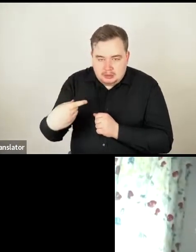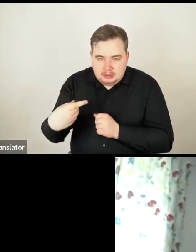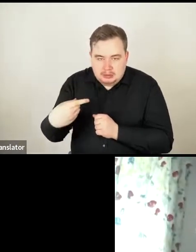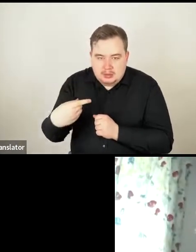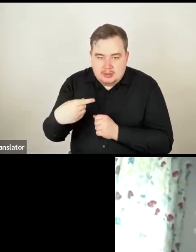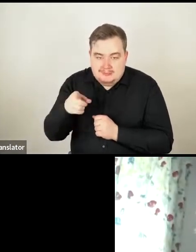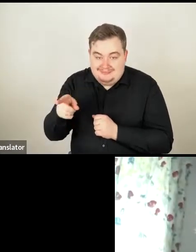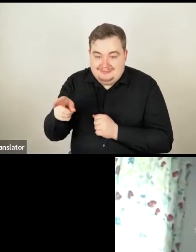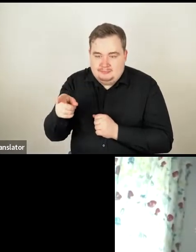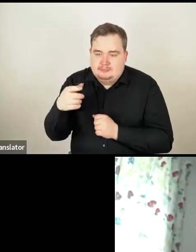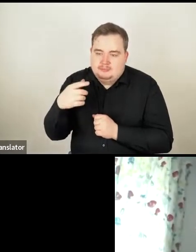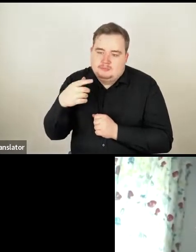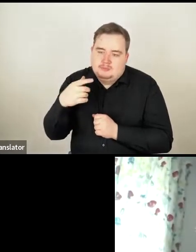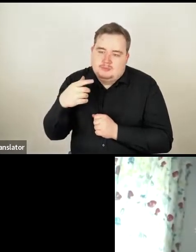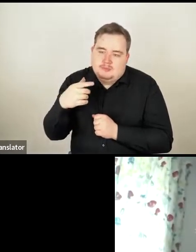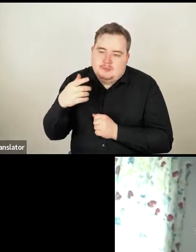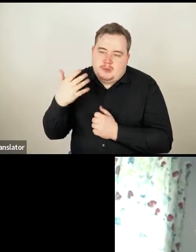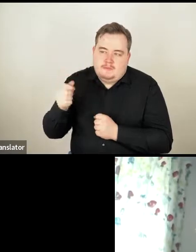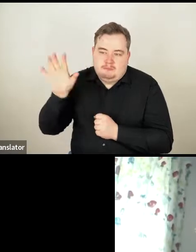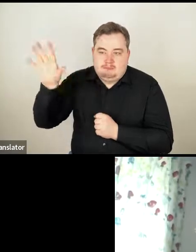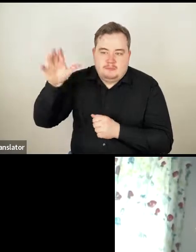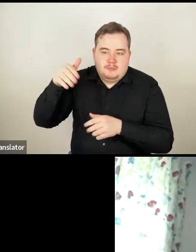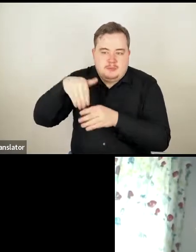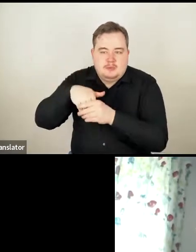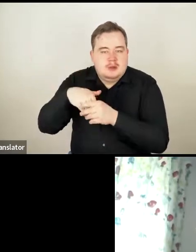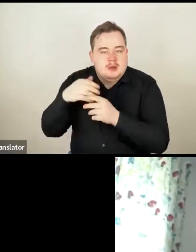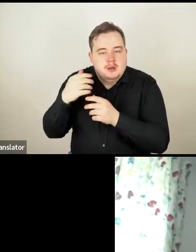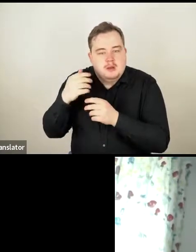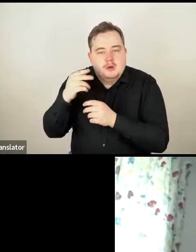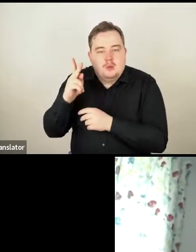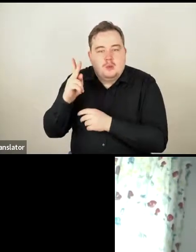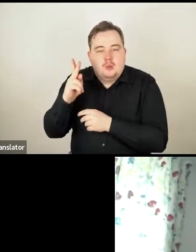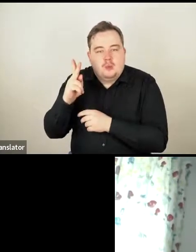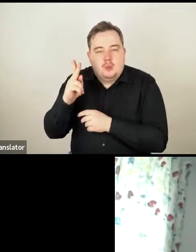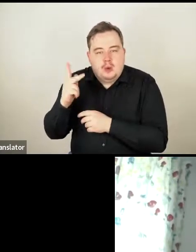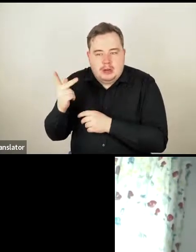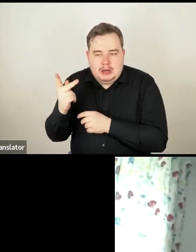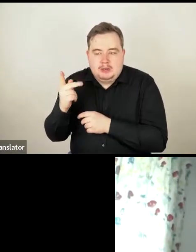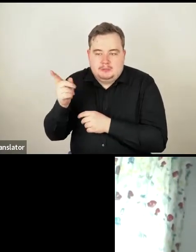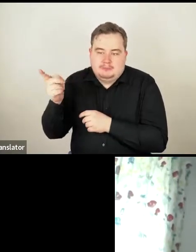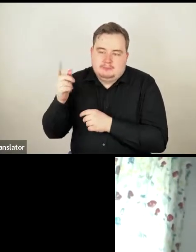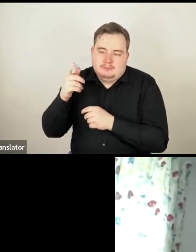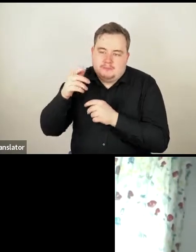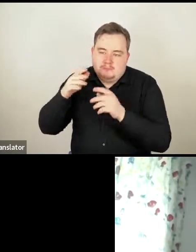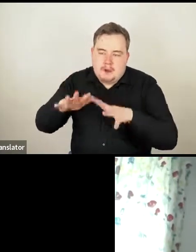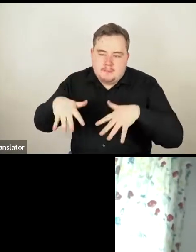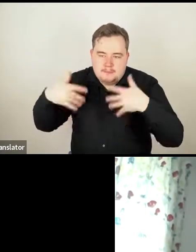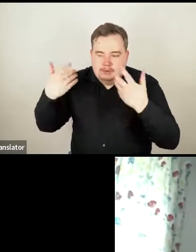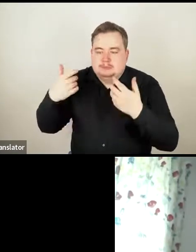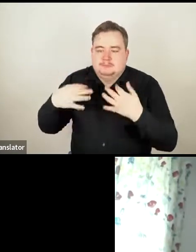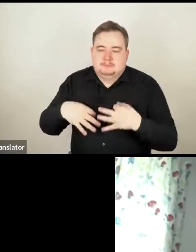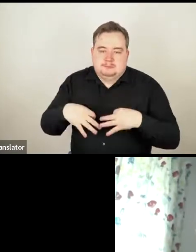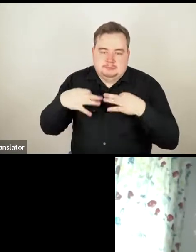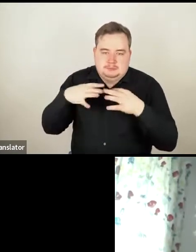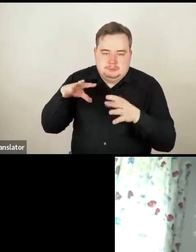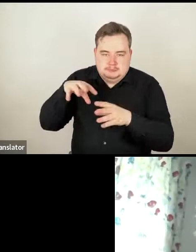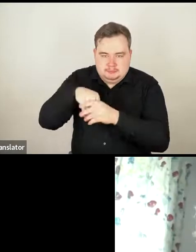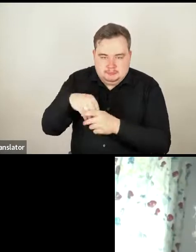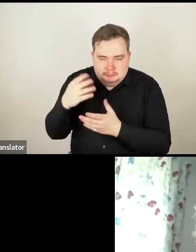of Parliament and former UK Minister. ODIHR had the privilege to work with Megman over the